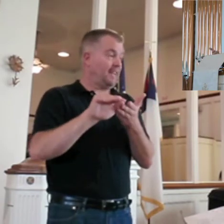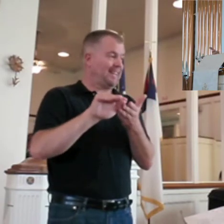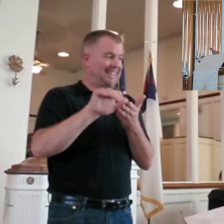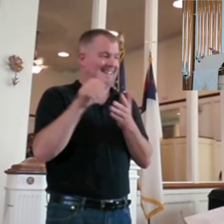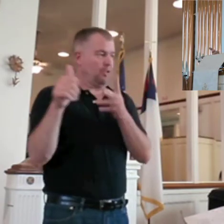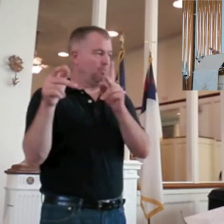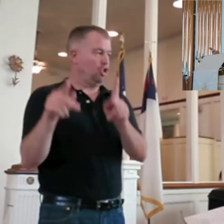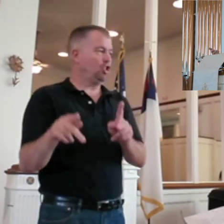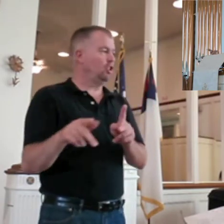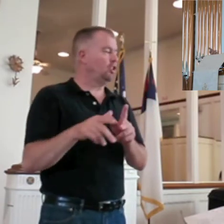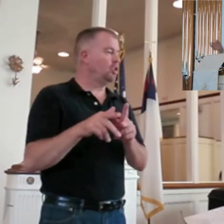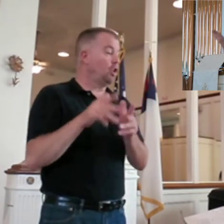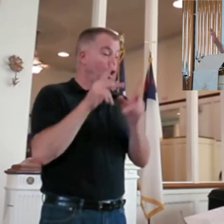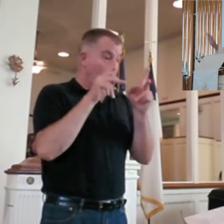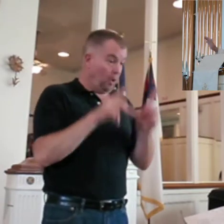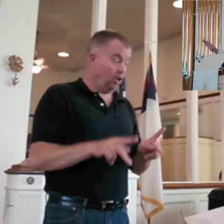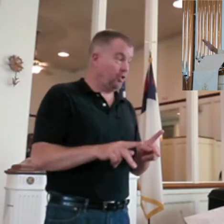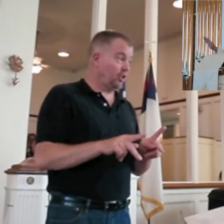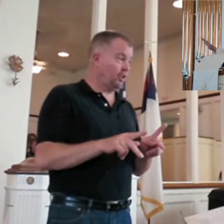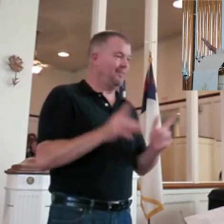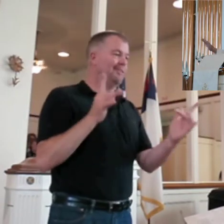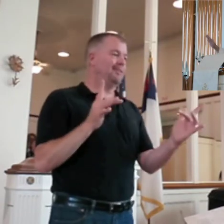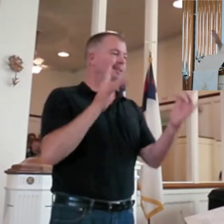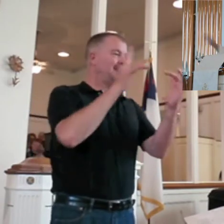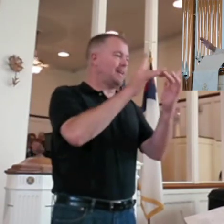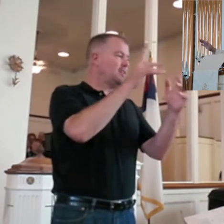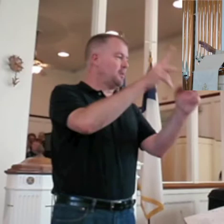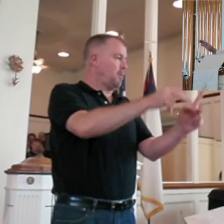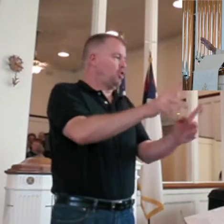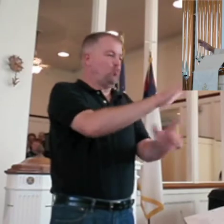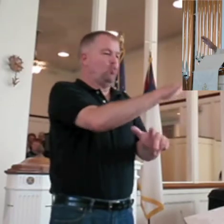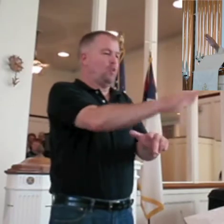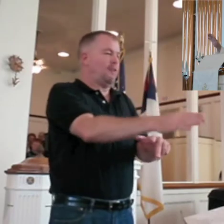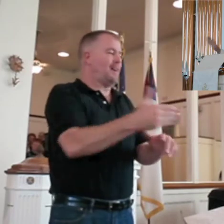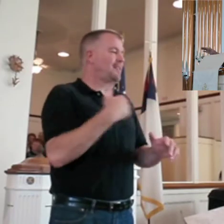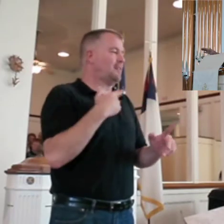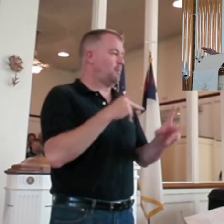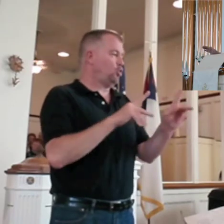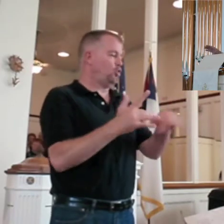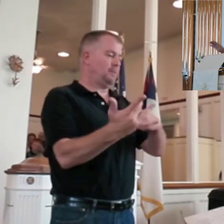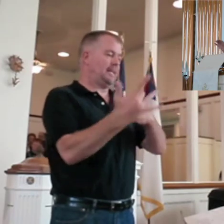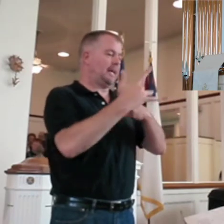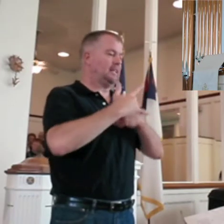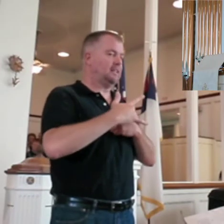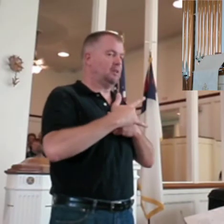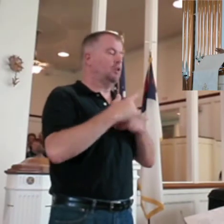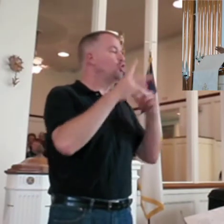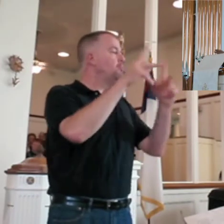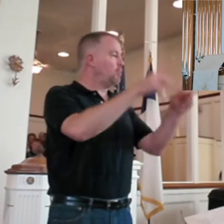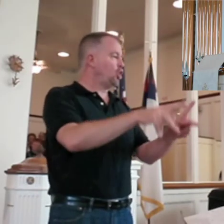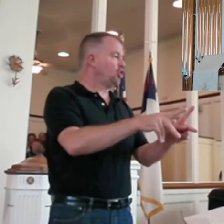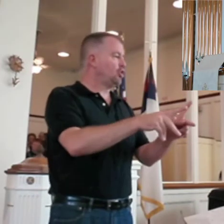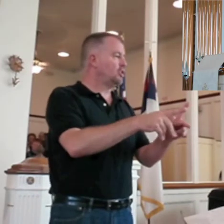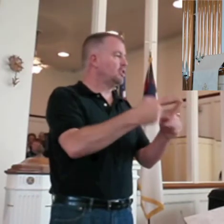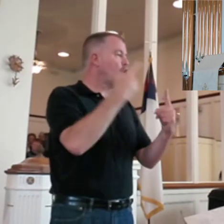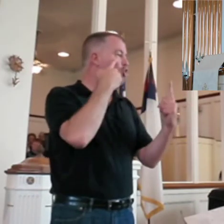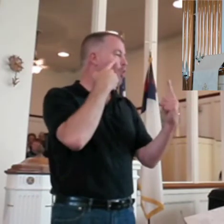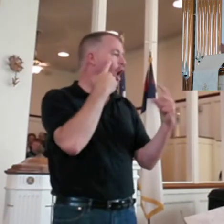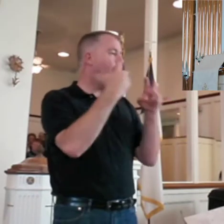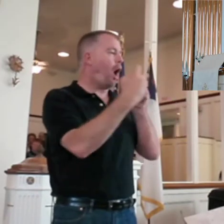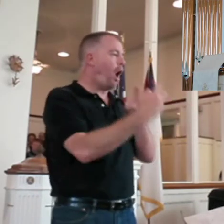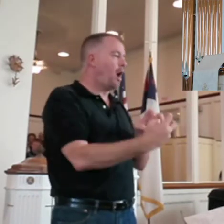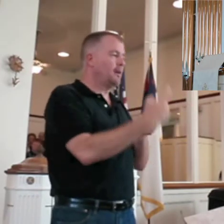person forgiving another person touching the person who never gets a chance to be touched,